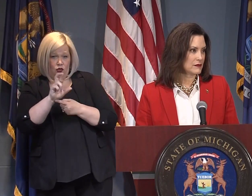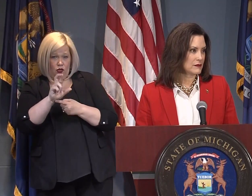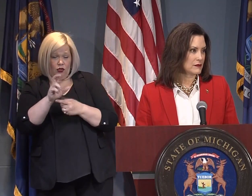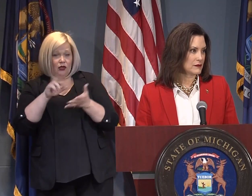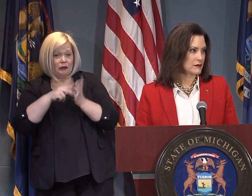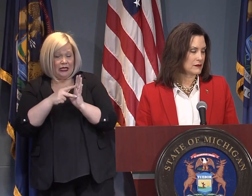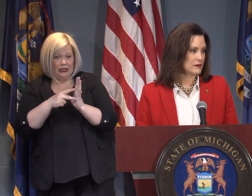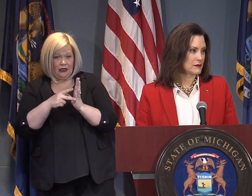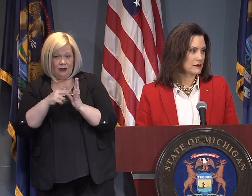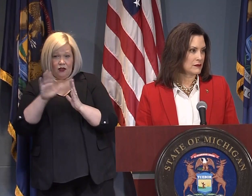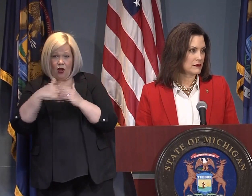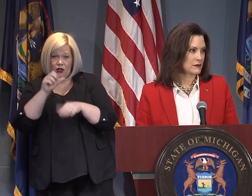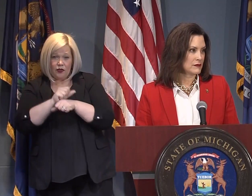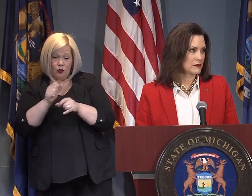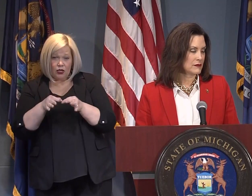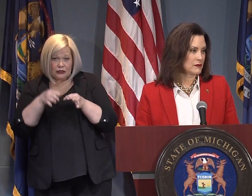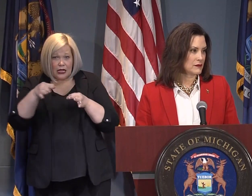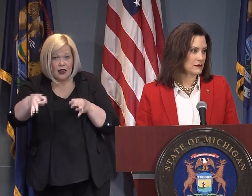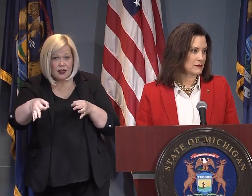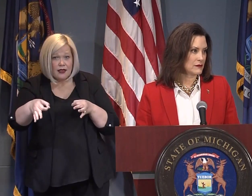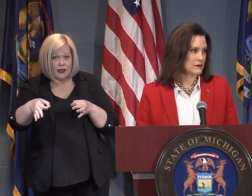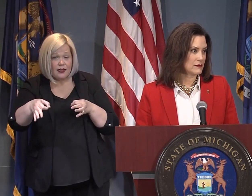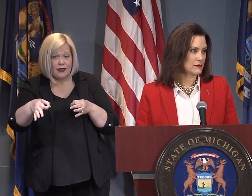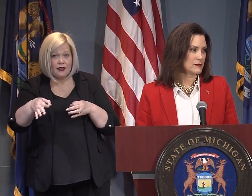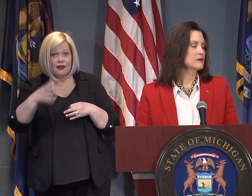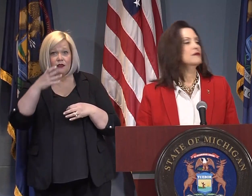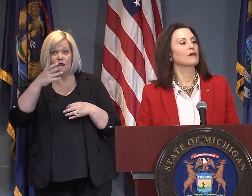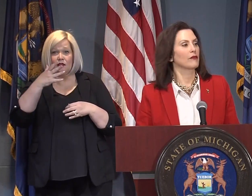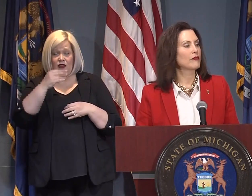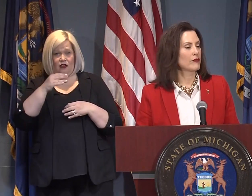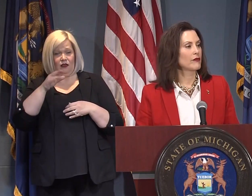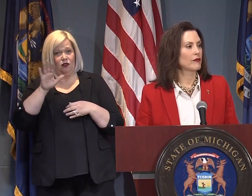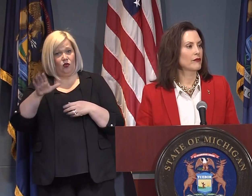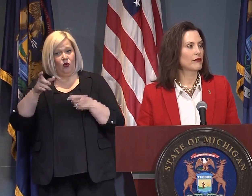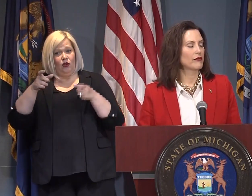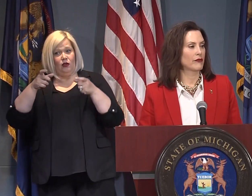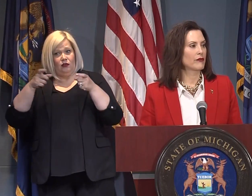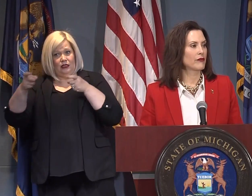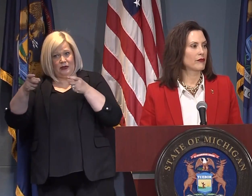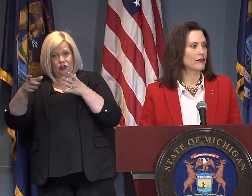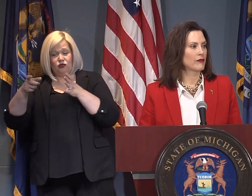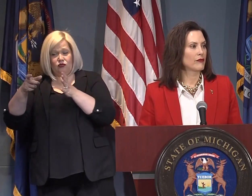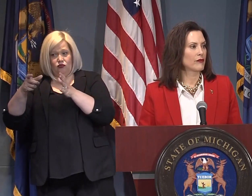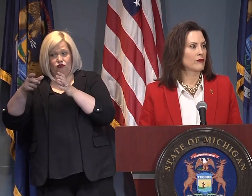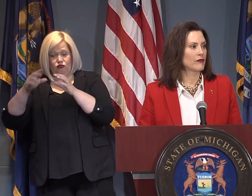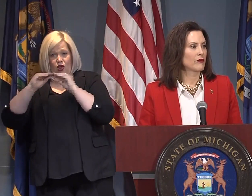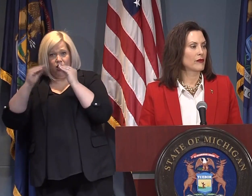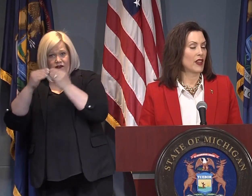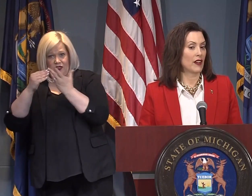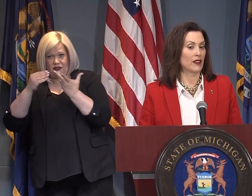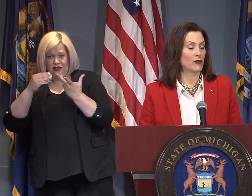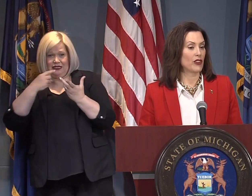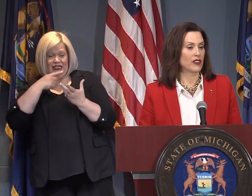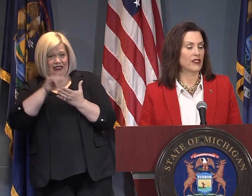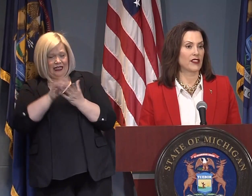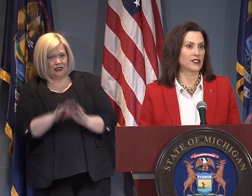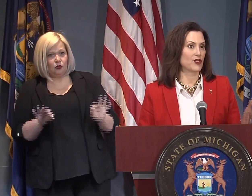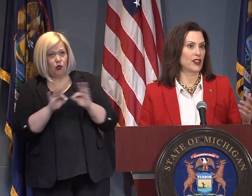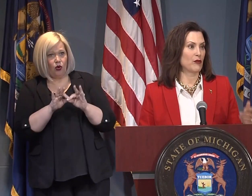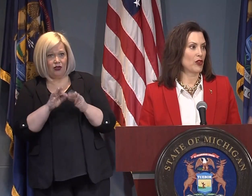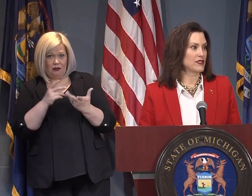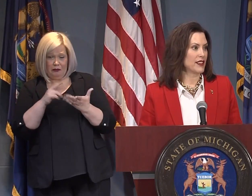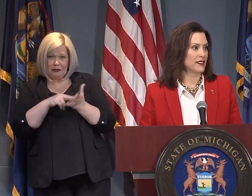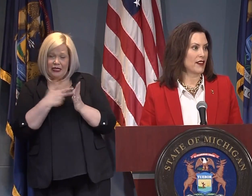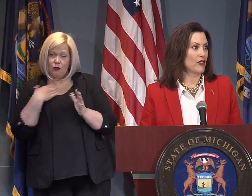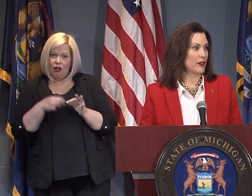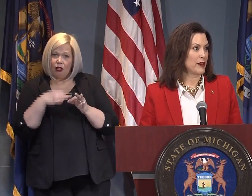efforts, and considering the importance that your administration has placed on that tool in particular? Yeah, well, considering